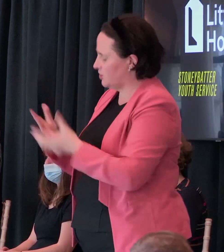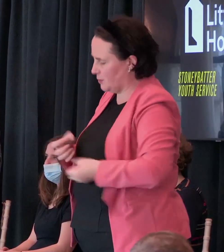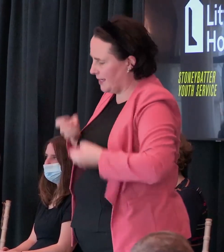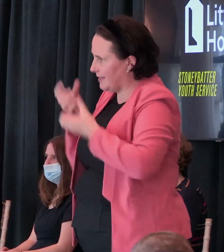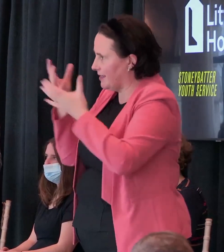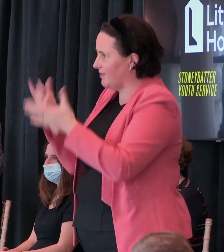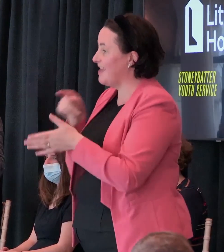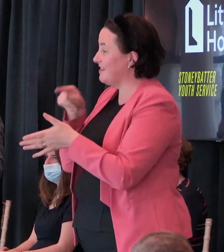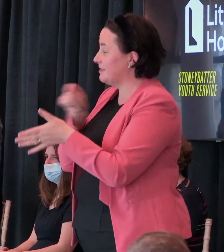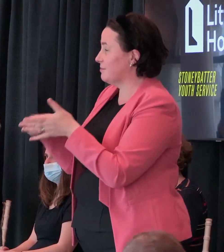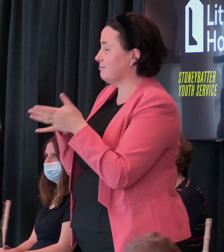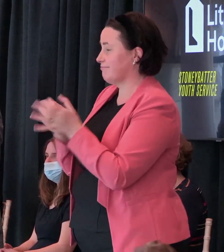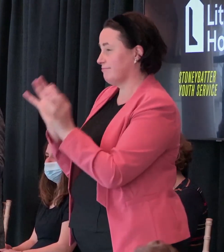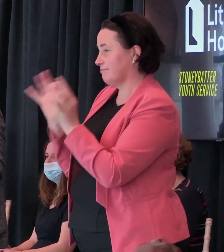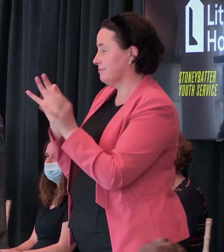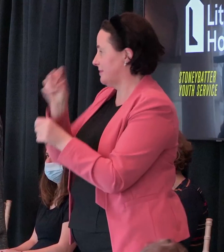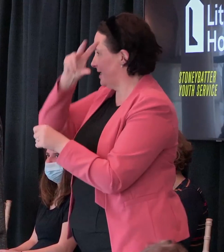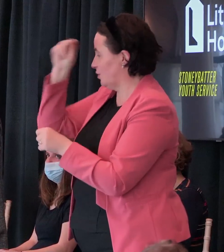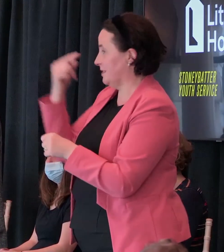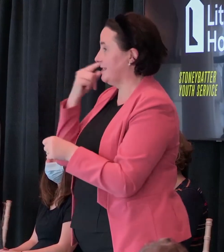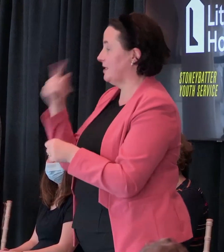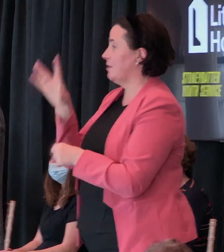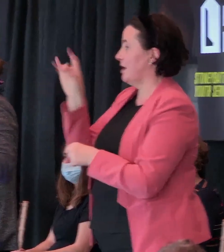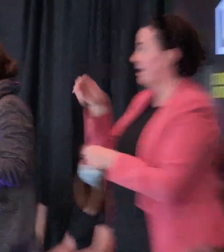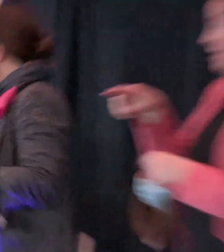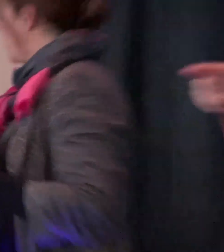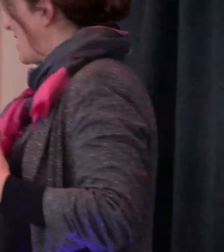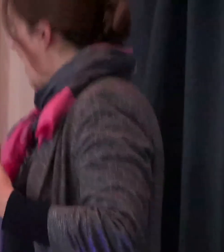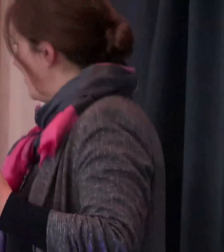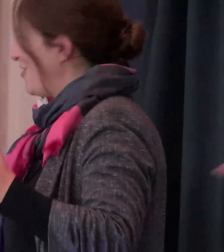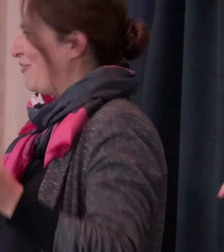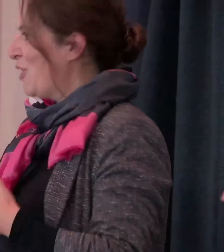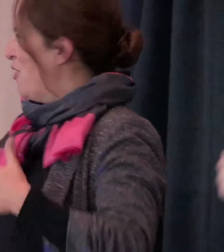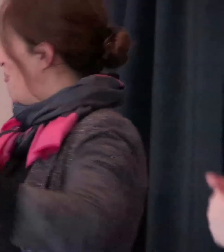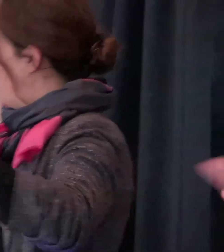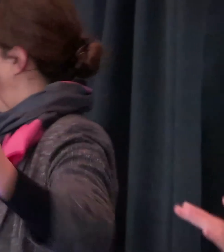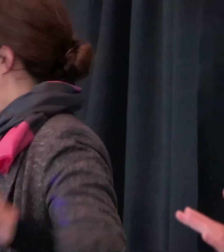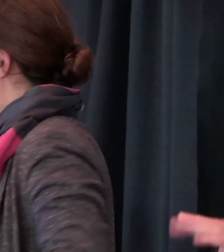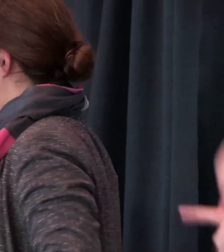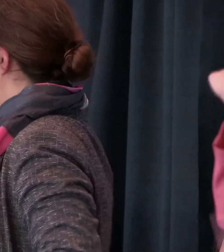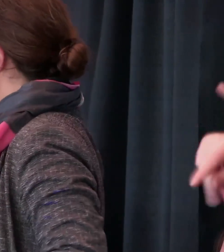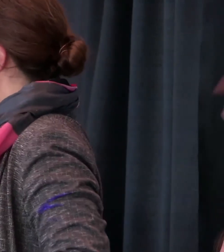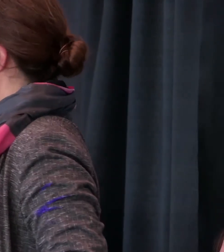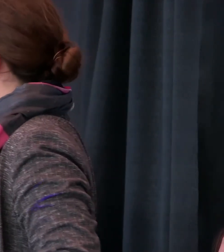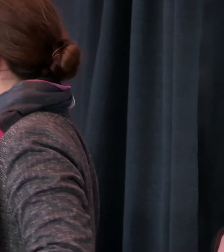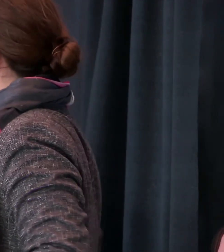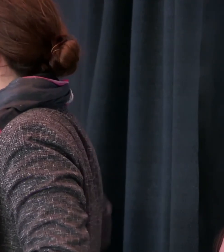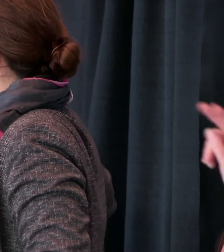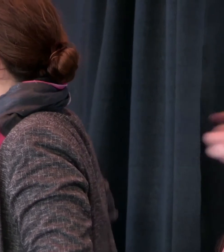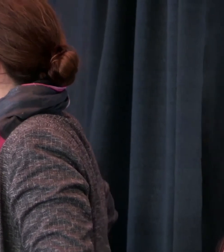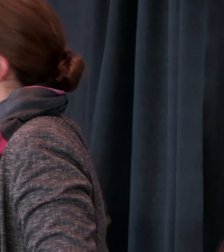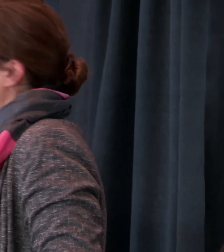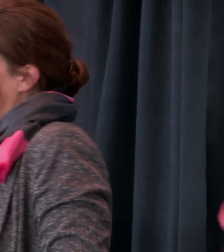this project is a great example of that. You can see when Helen's speaking, just the range and the talent, and I'm looking across the room at all the people who have